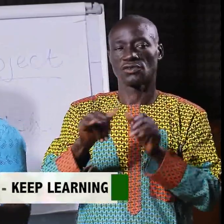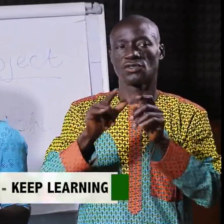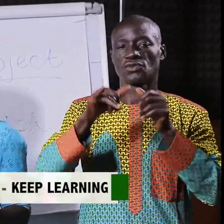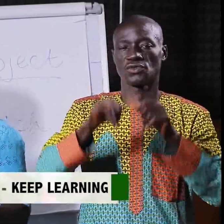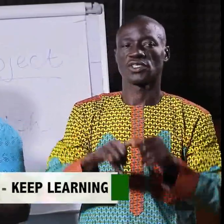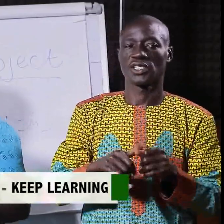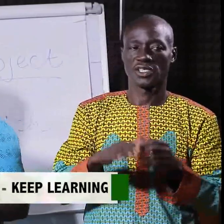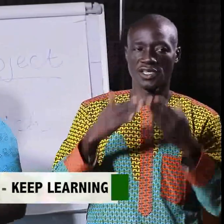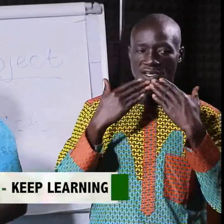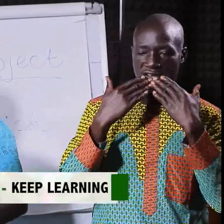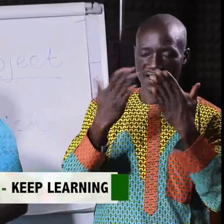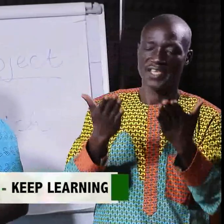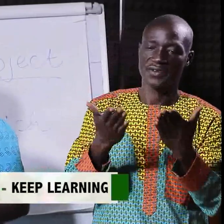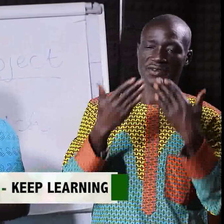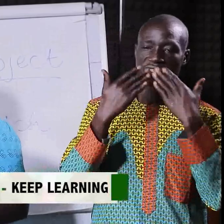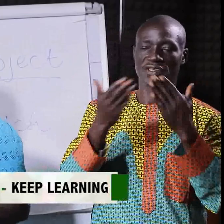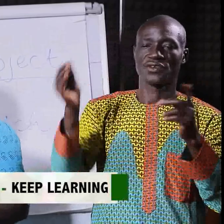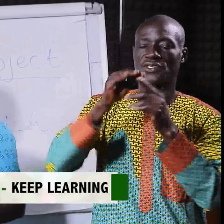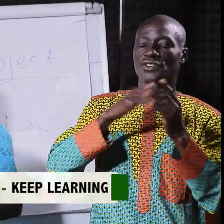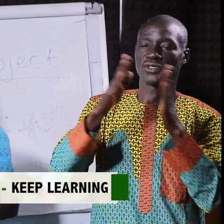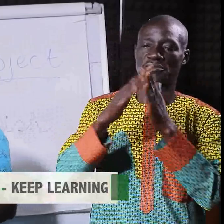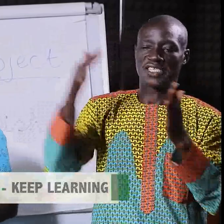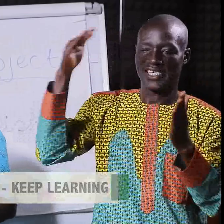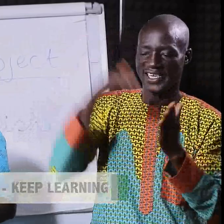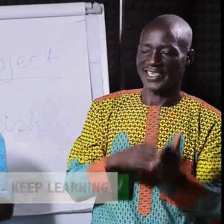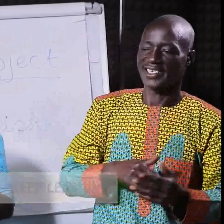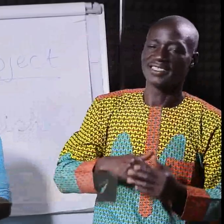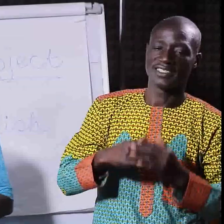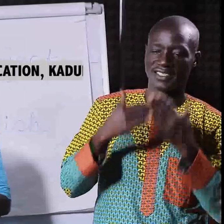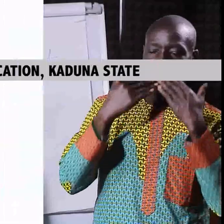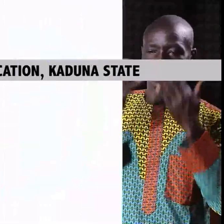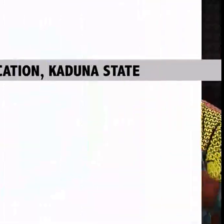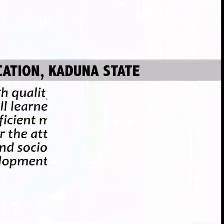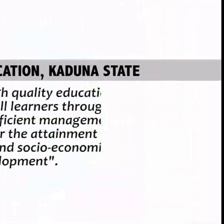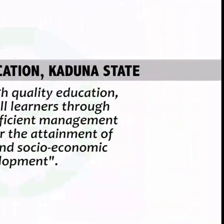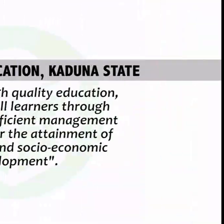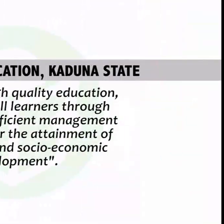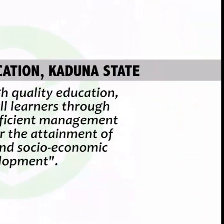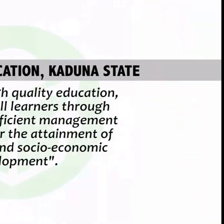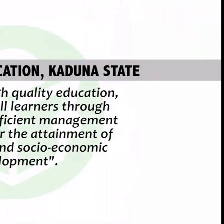stay safe, keep learning. See you in our next lesson. Goodbye for now.